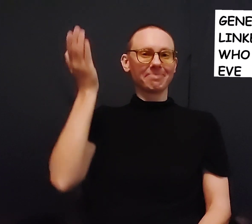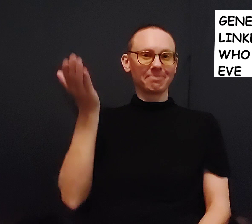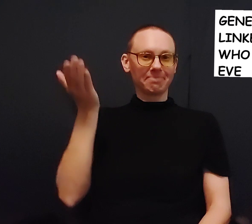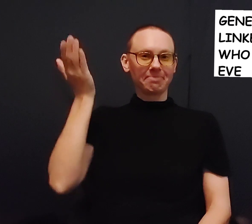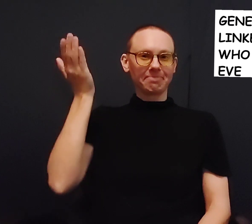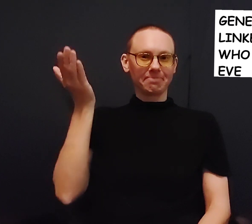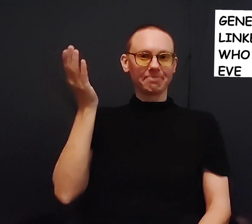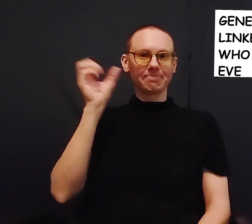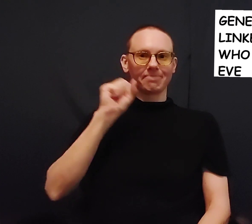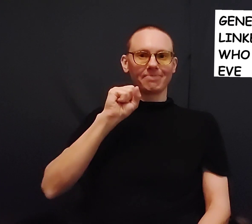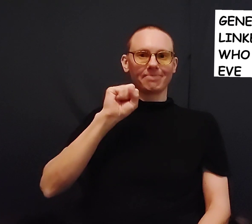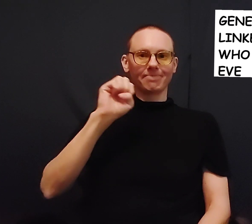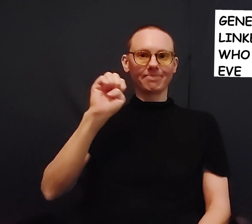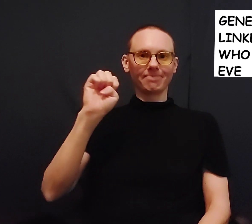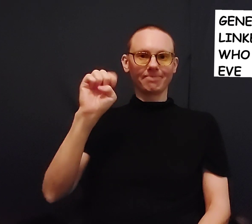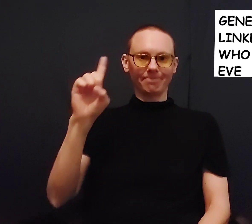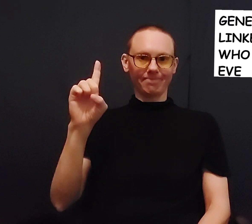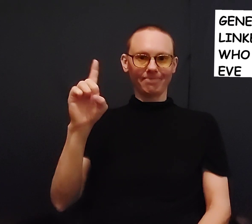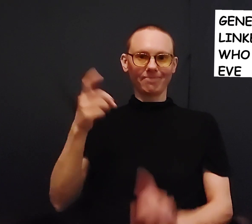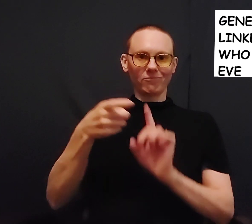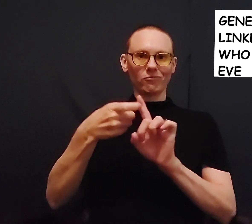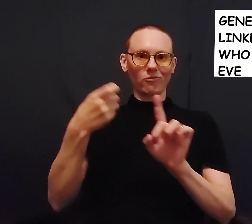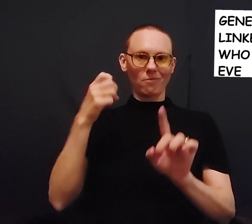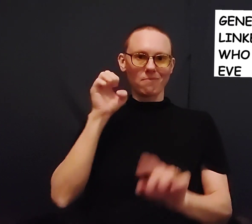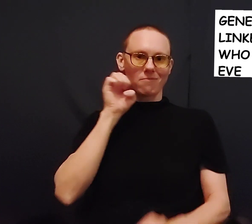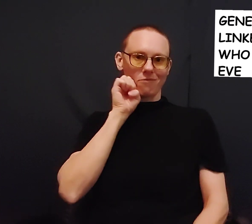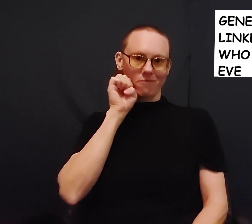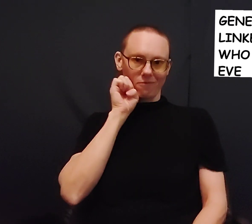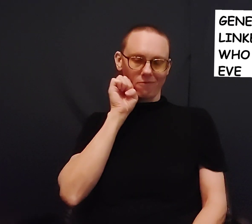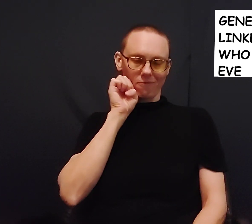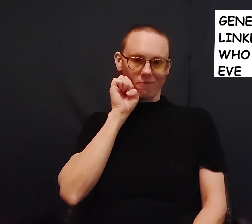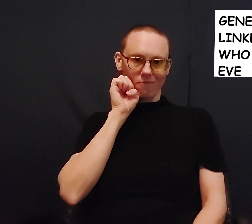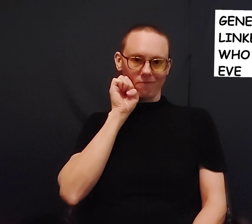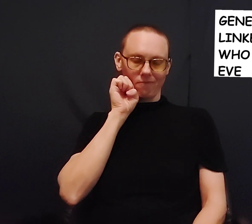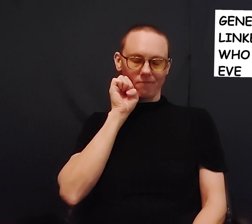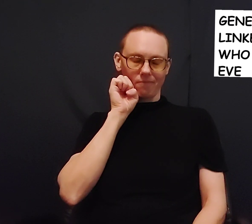who is the seed of Eve.